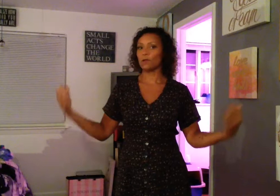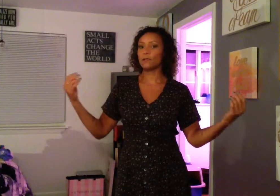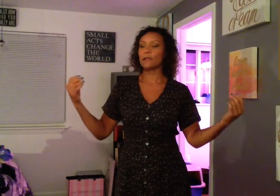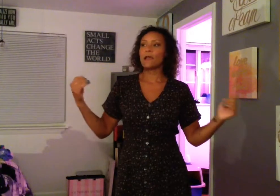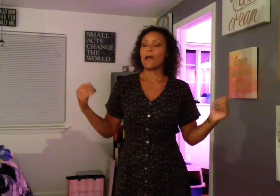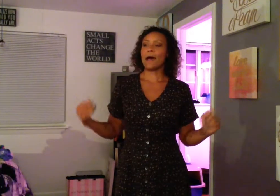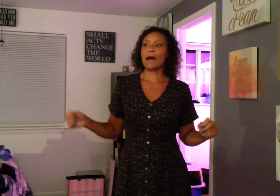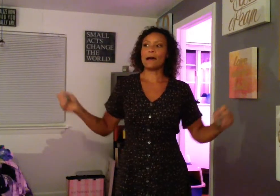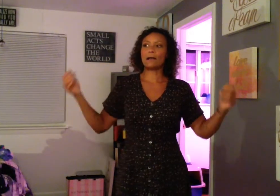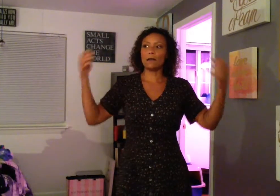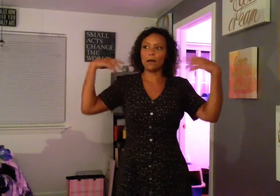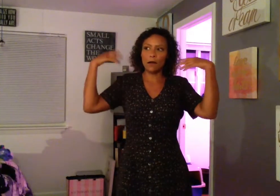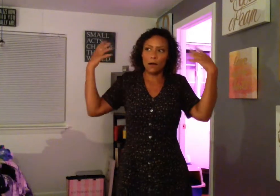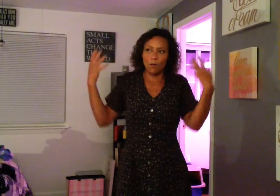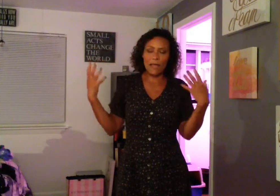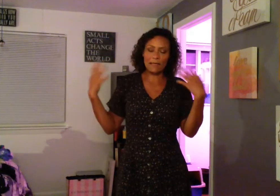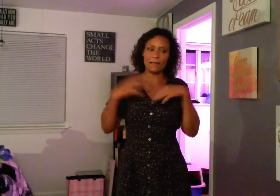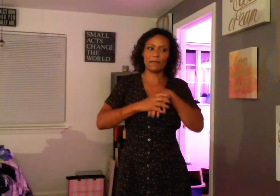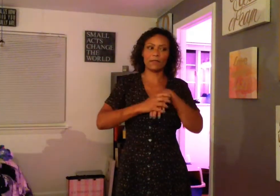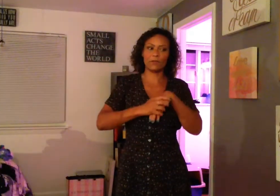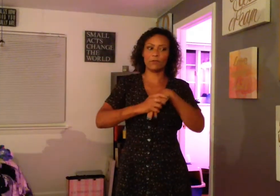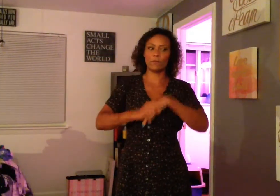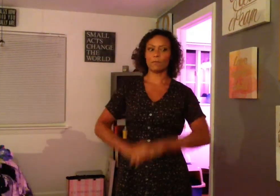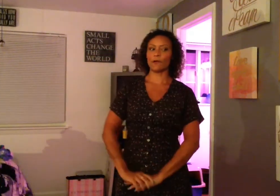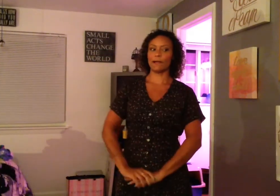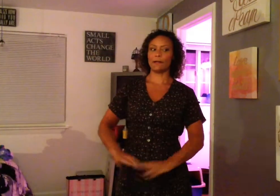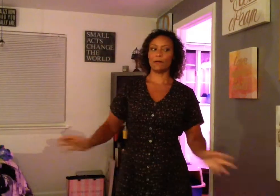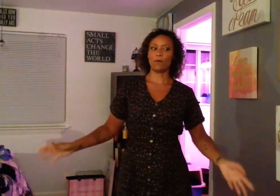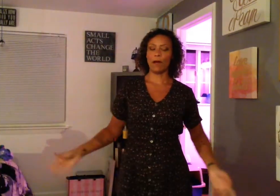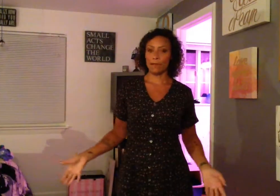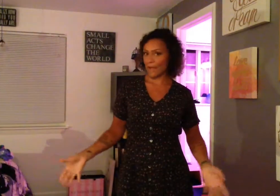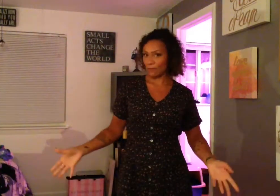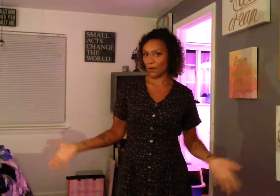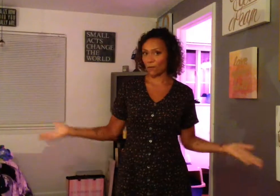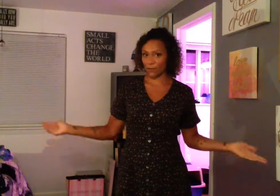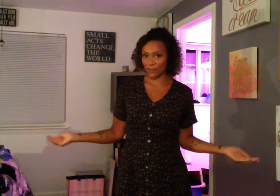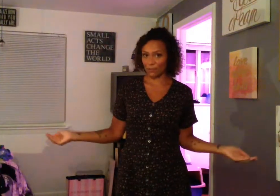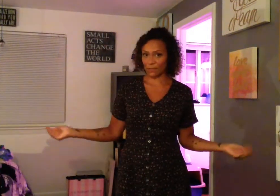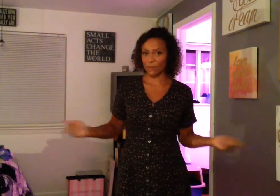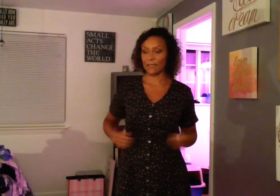souls had awakened to remembering why we came here and what this place really